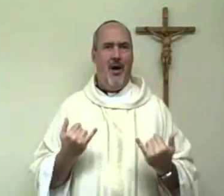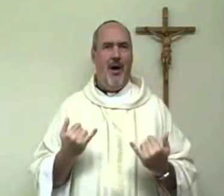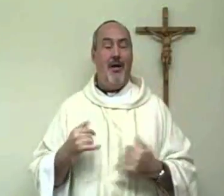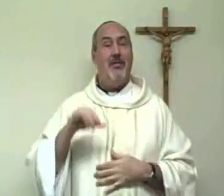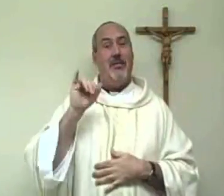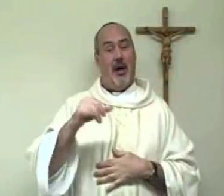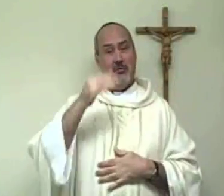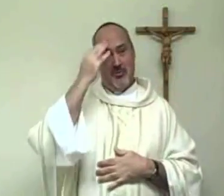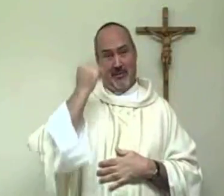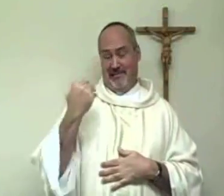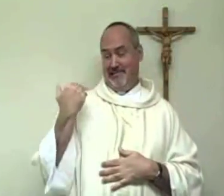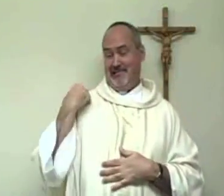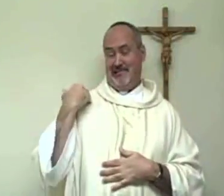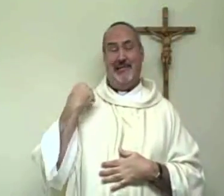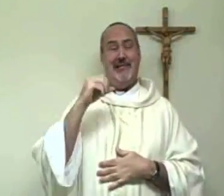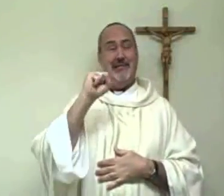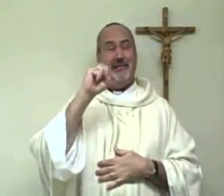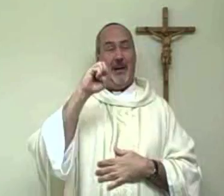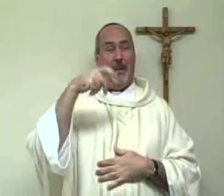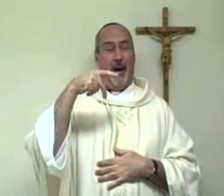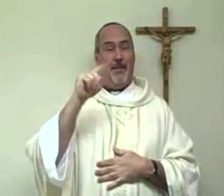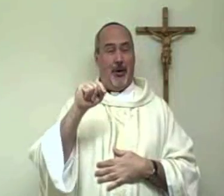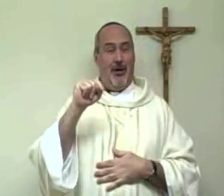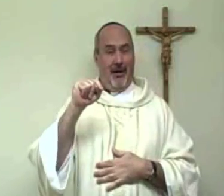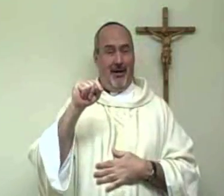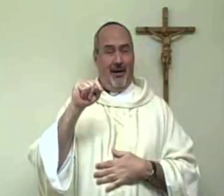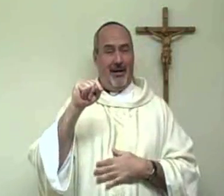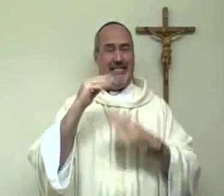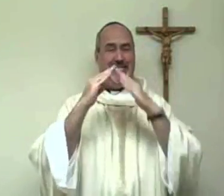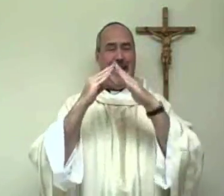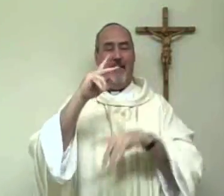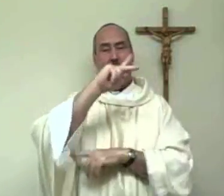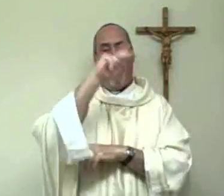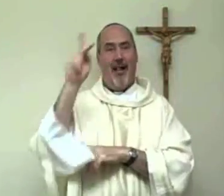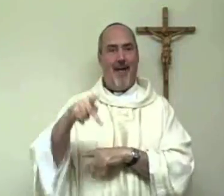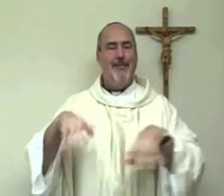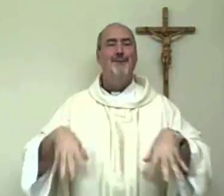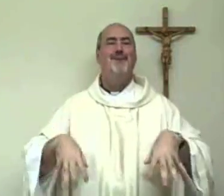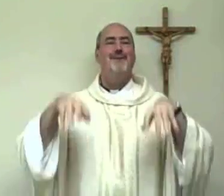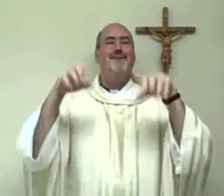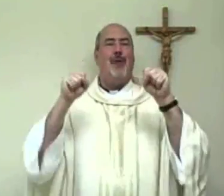Pope Francis is concerned with the challenges that today's families are facing.